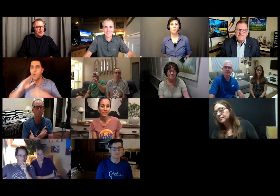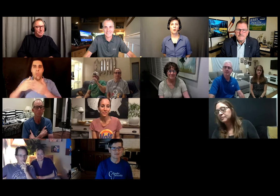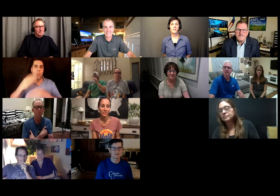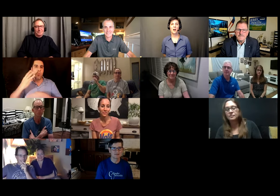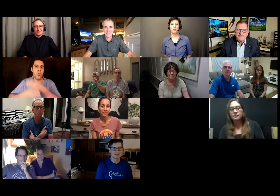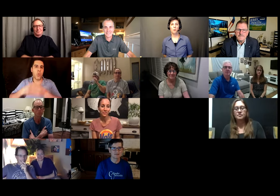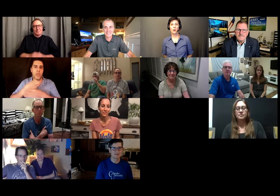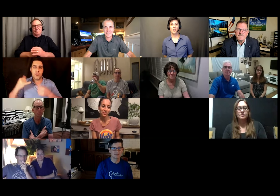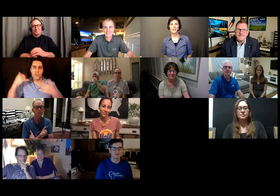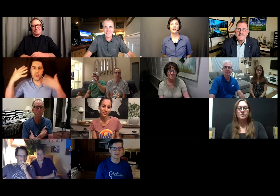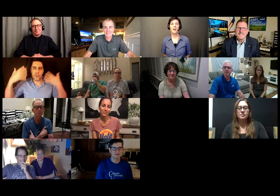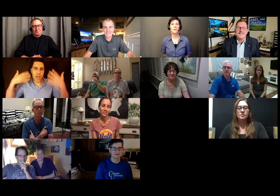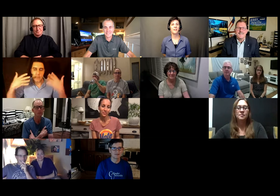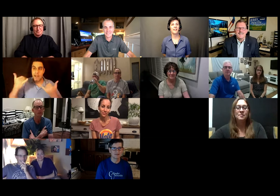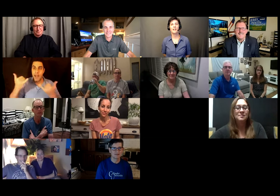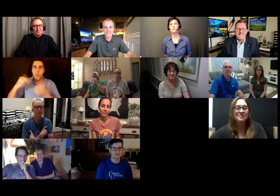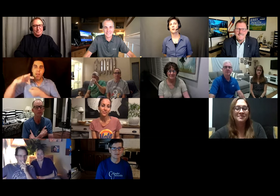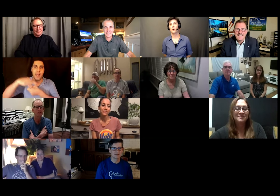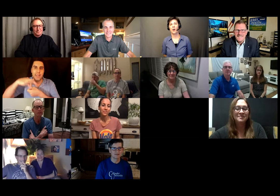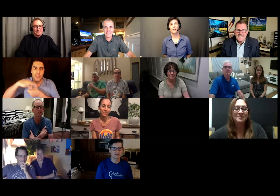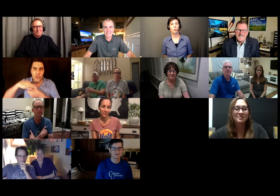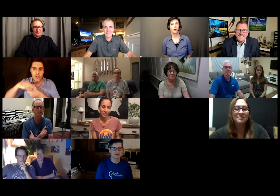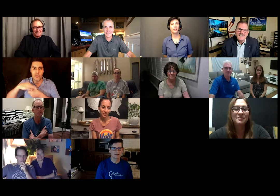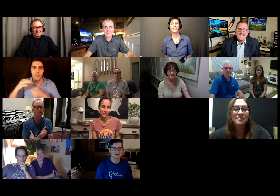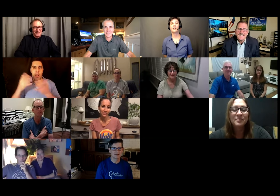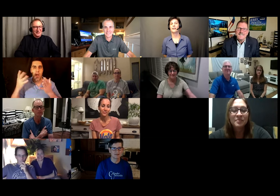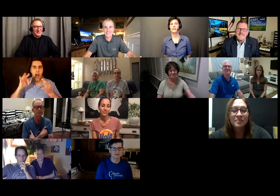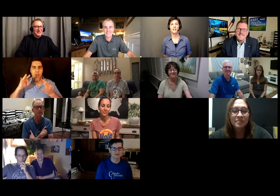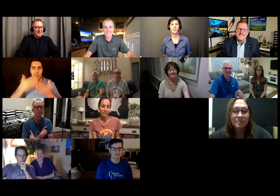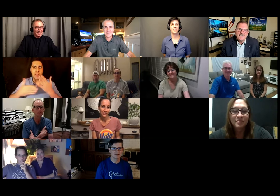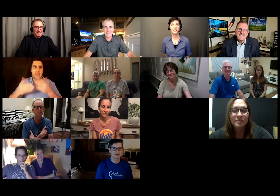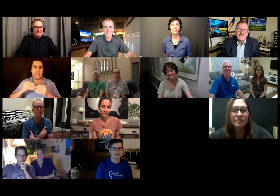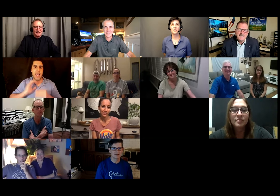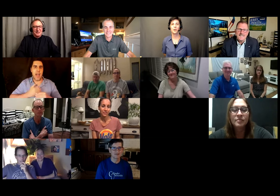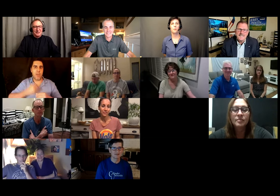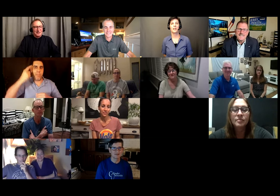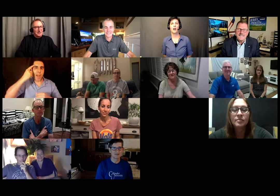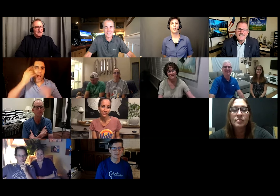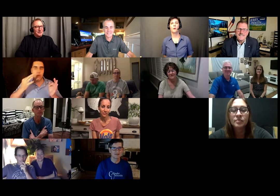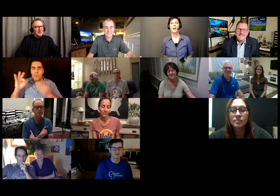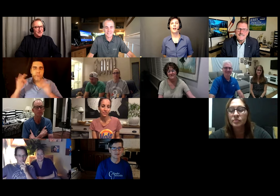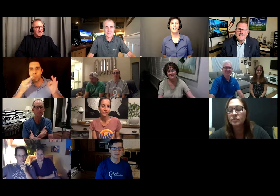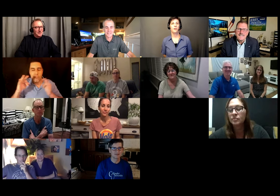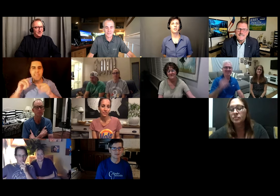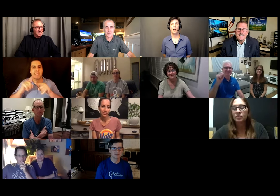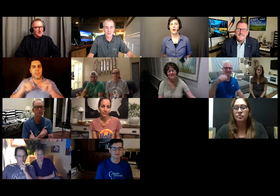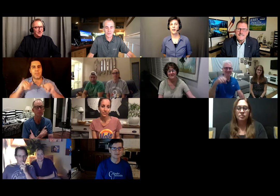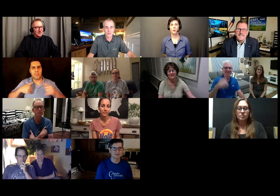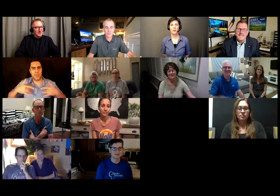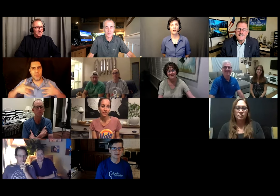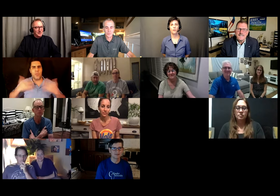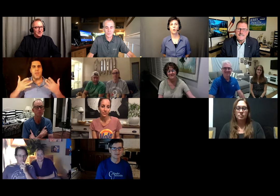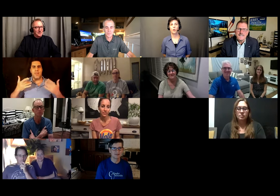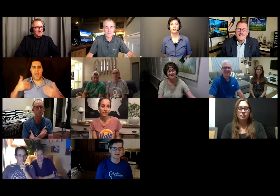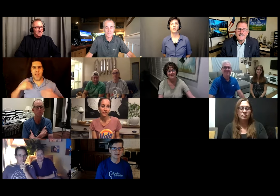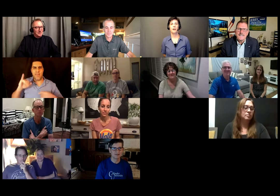Minds are burnt out from work. Everything that has been going on in the world lately, elections are coming up, and there is a lot going